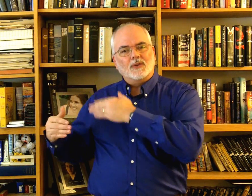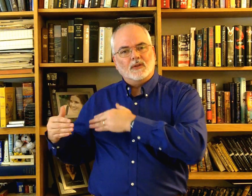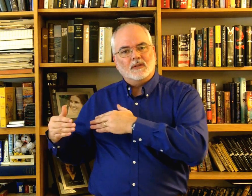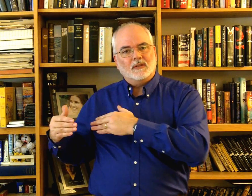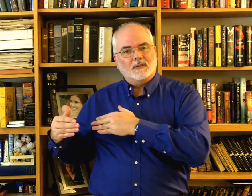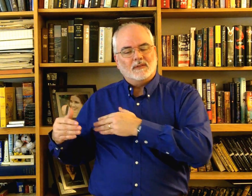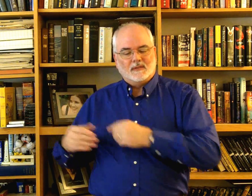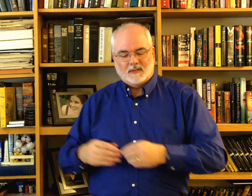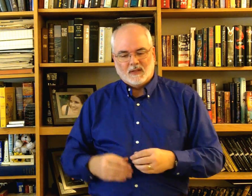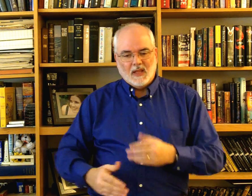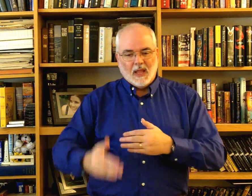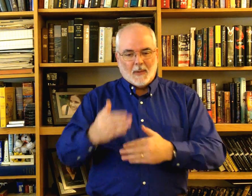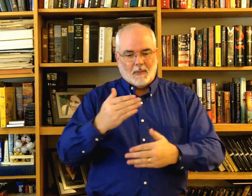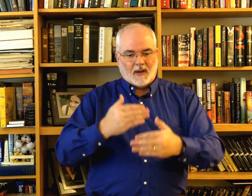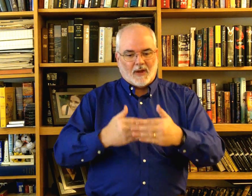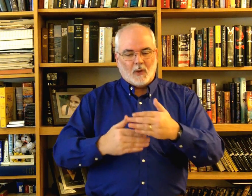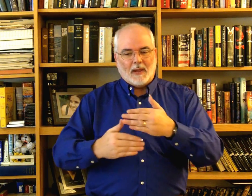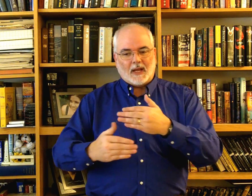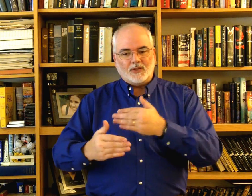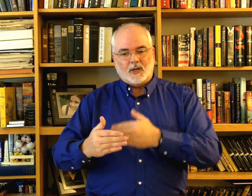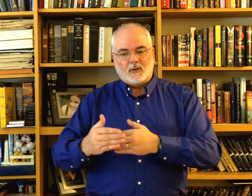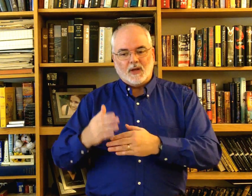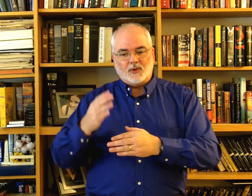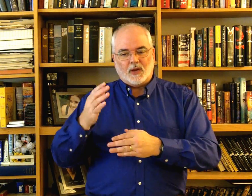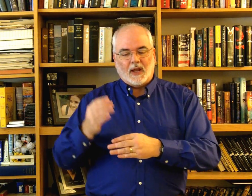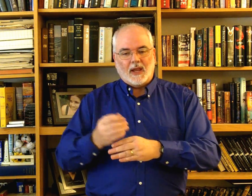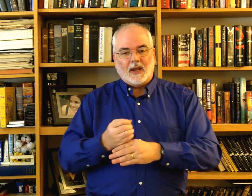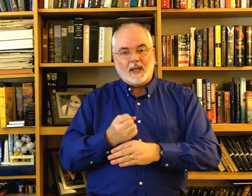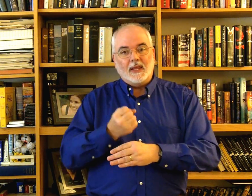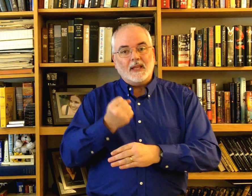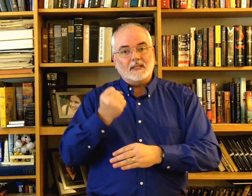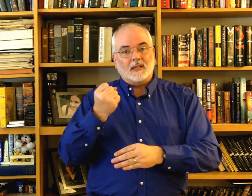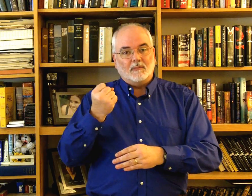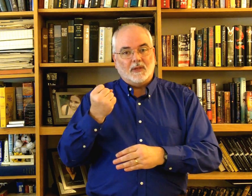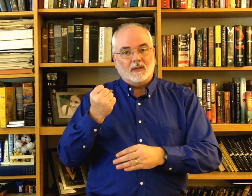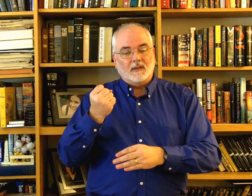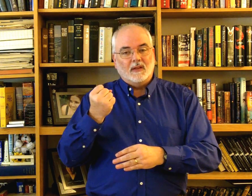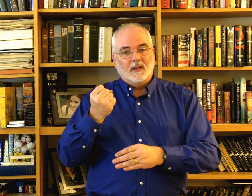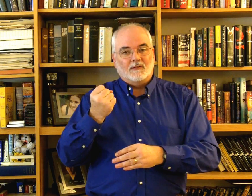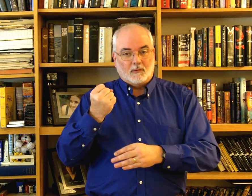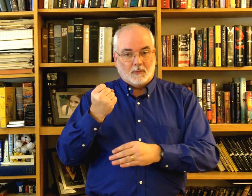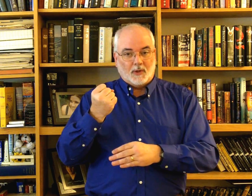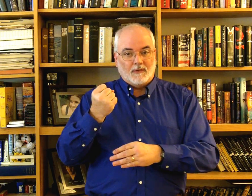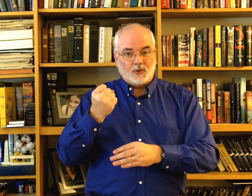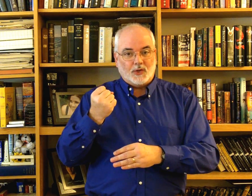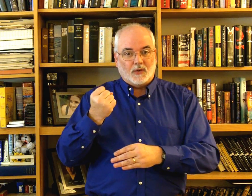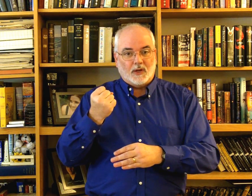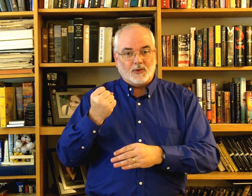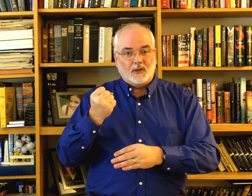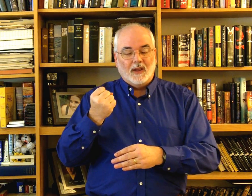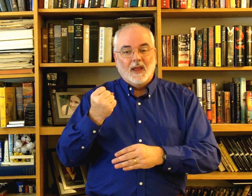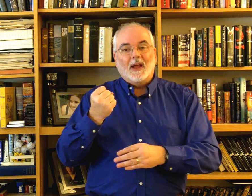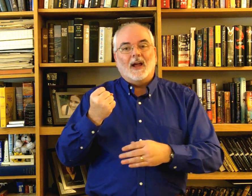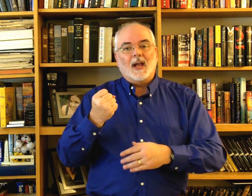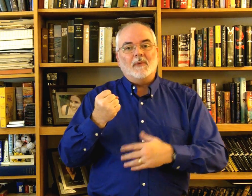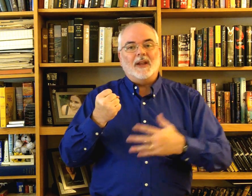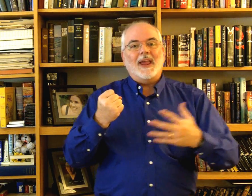generations. But if I go back a generation and I get something from a previous generation, I'm an